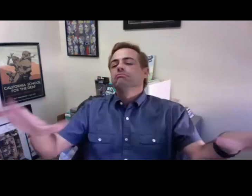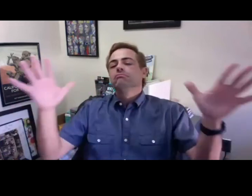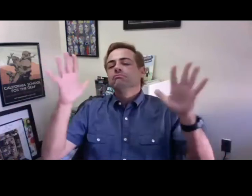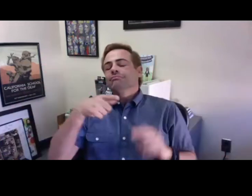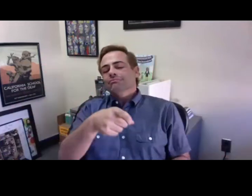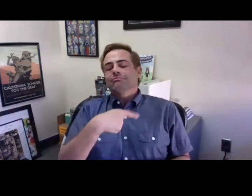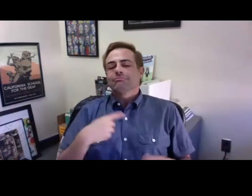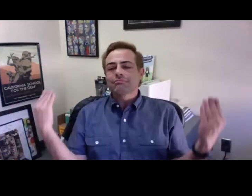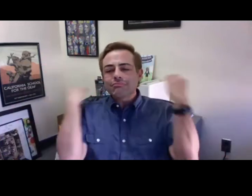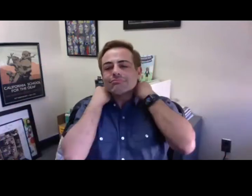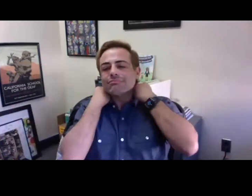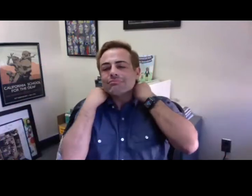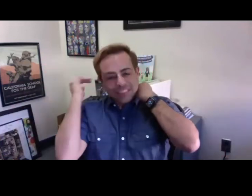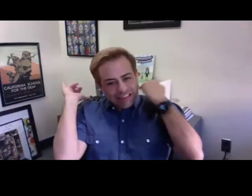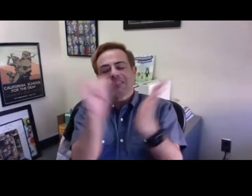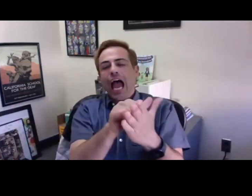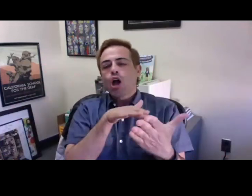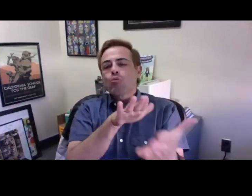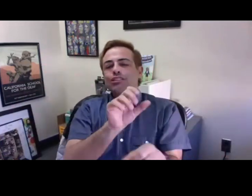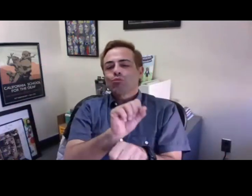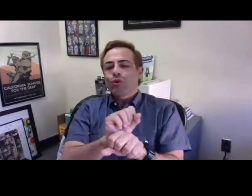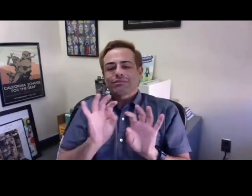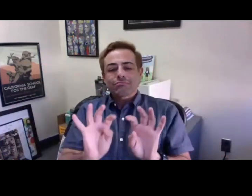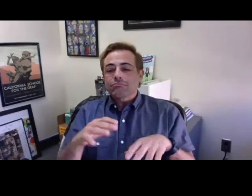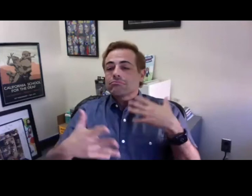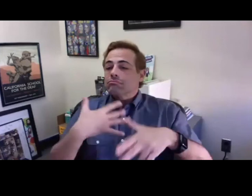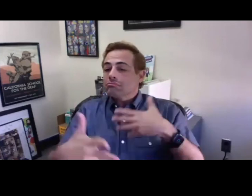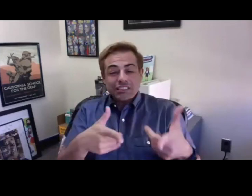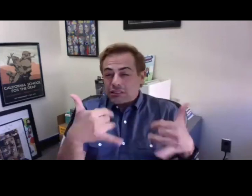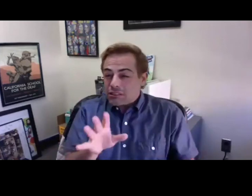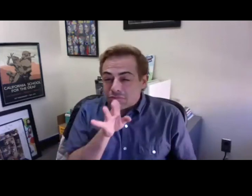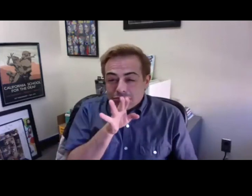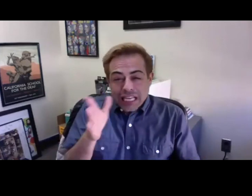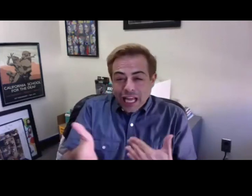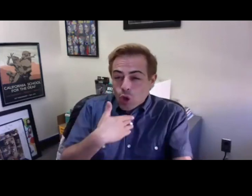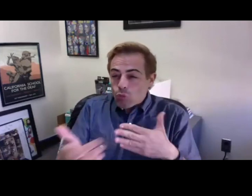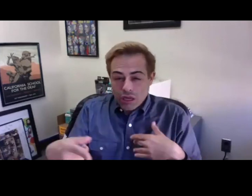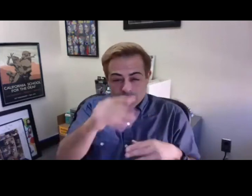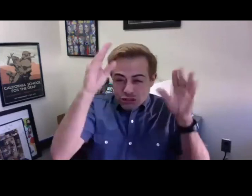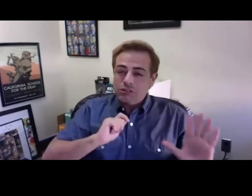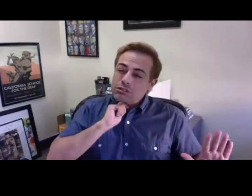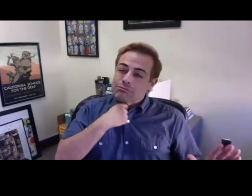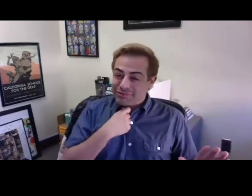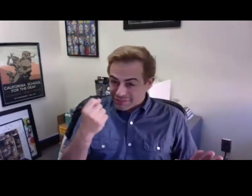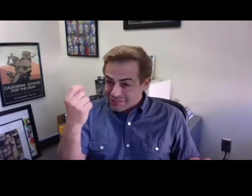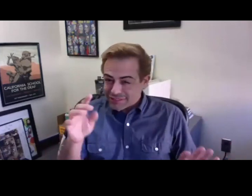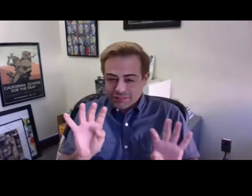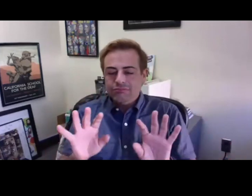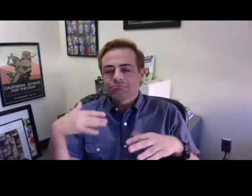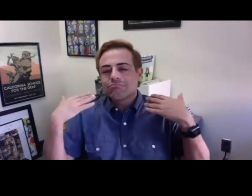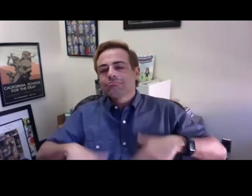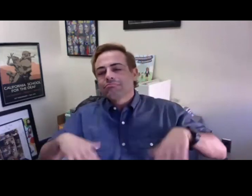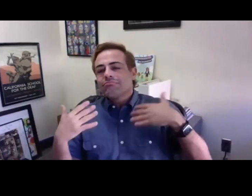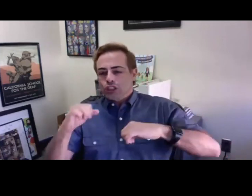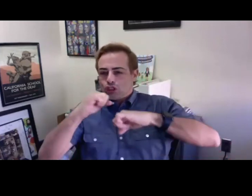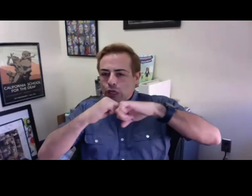English print. And we don't divide up the kids. And that way really works very well. And